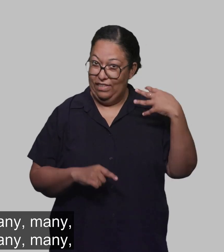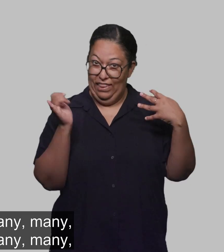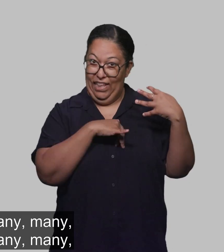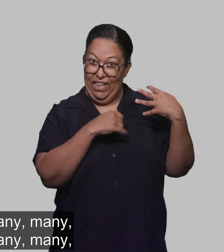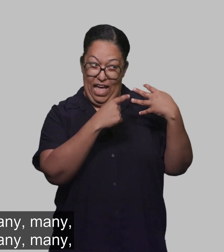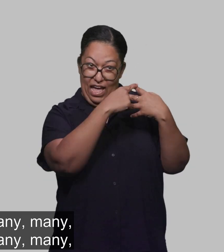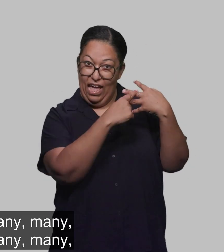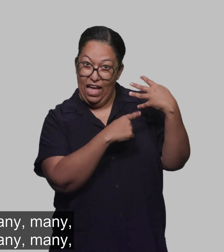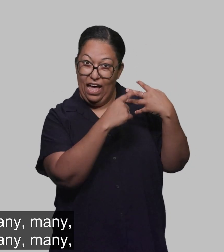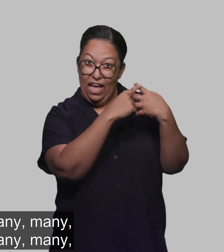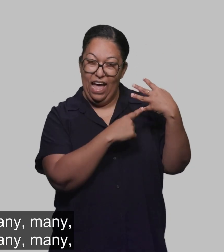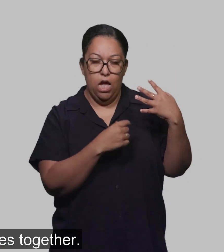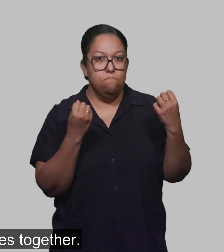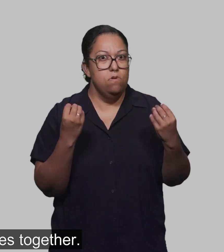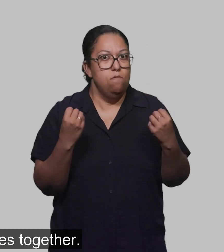that, many